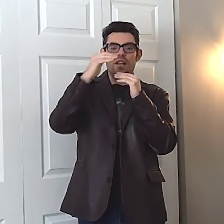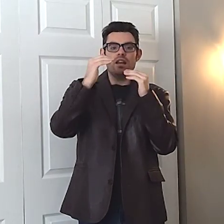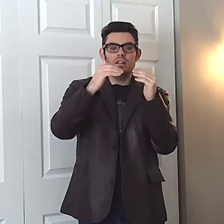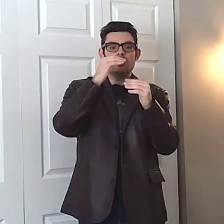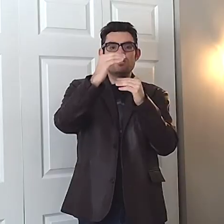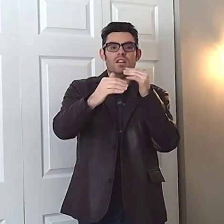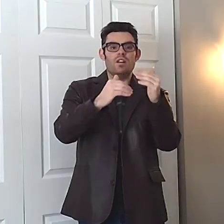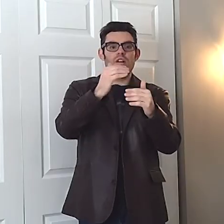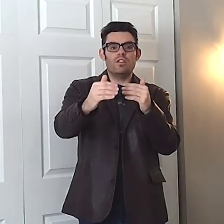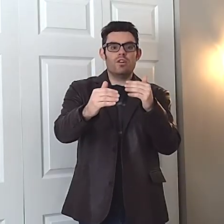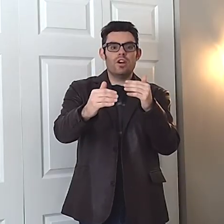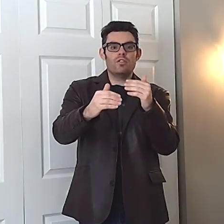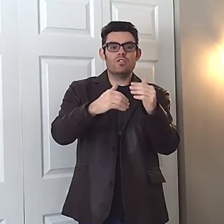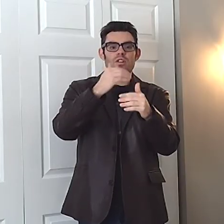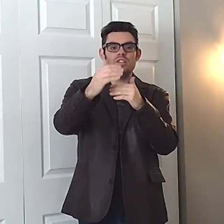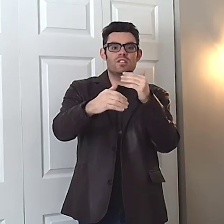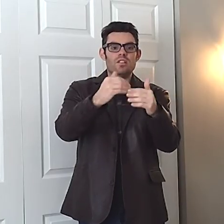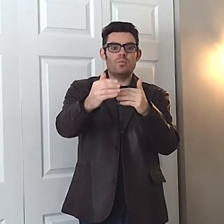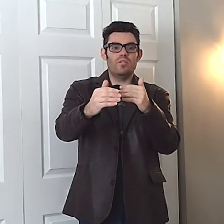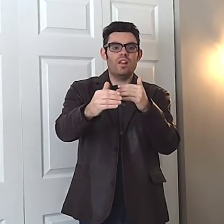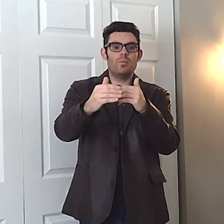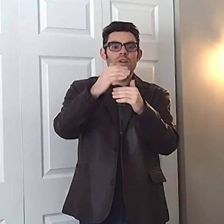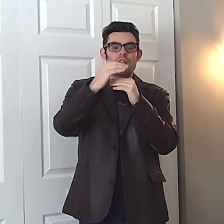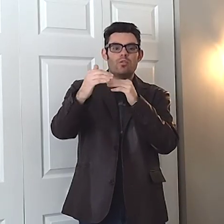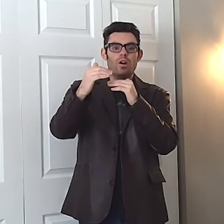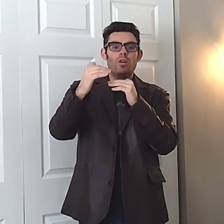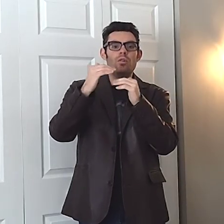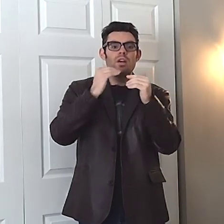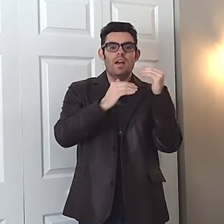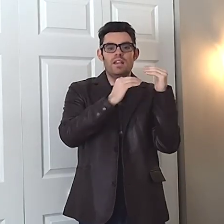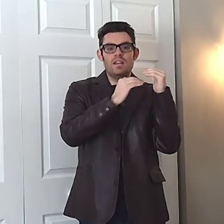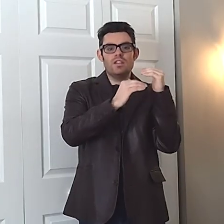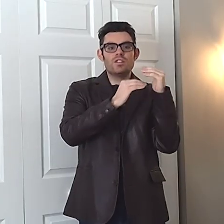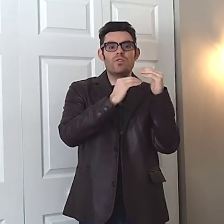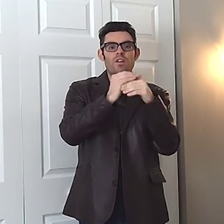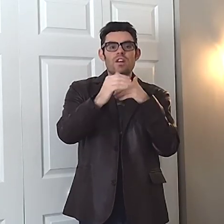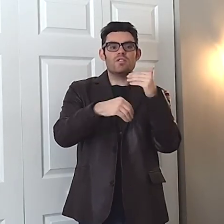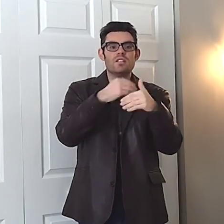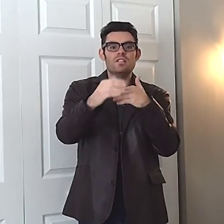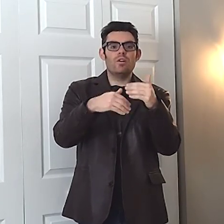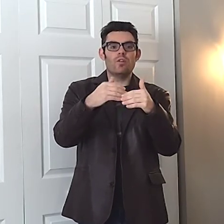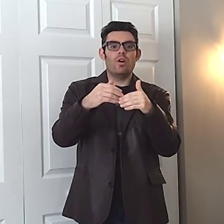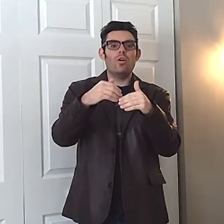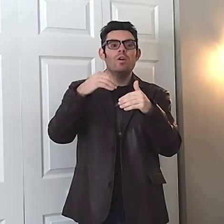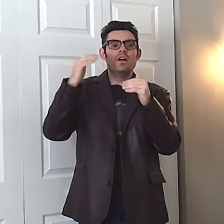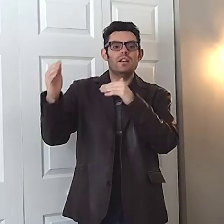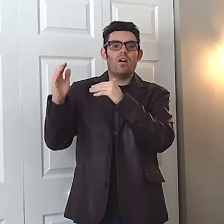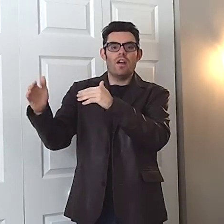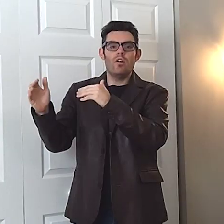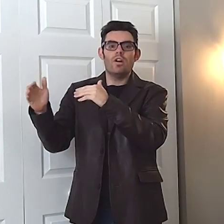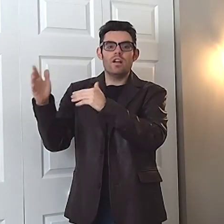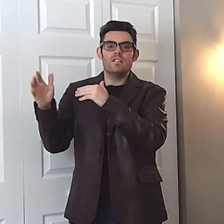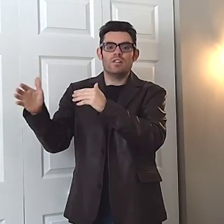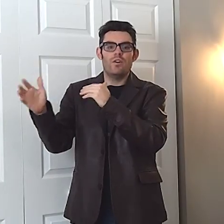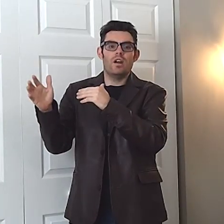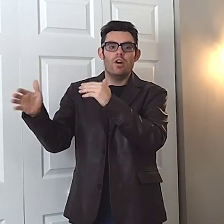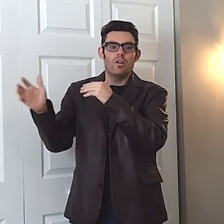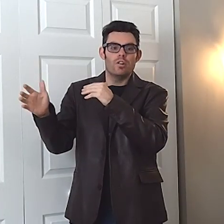it lets you see a lot of their characters, it lets you see them develop and grow, and it is just very interesting to see overall. Now, Eragon and Sapphira are not